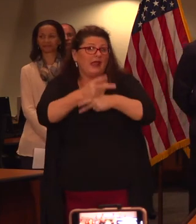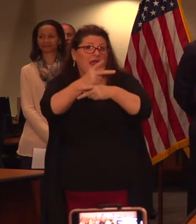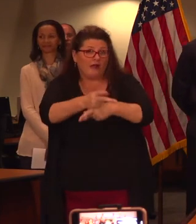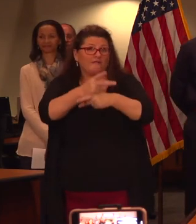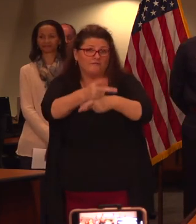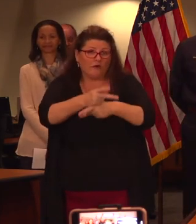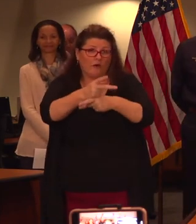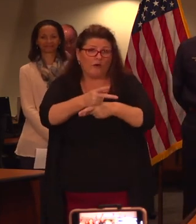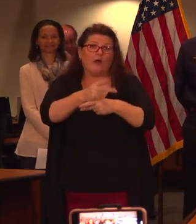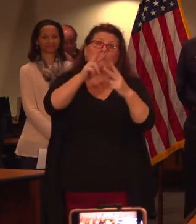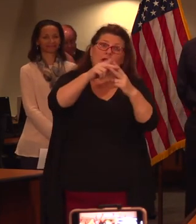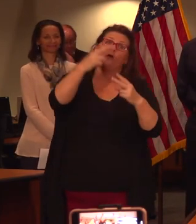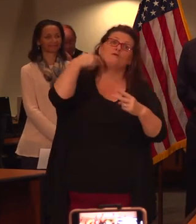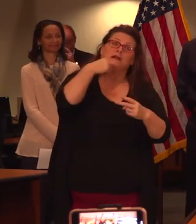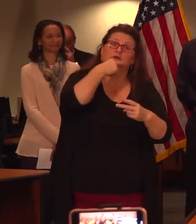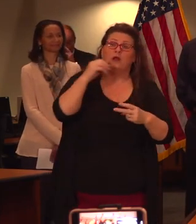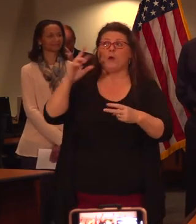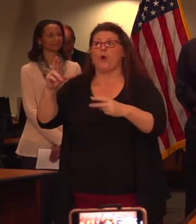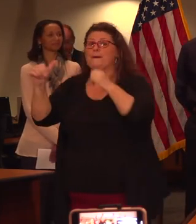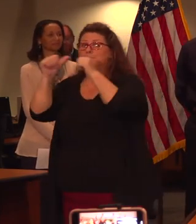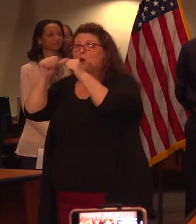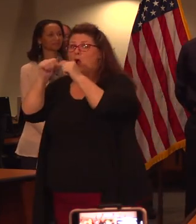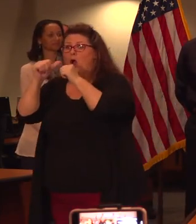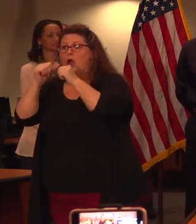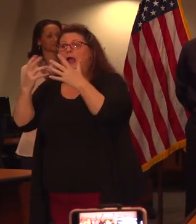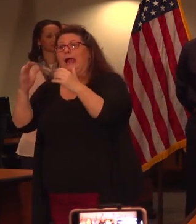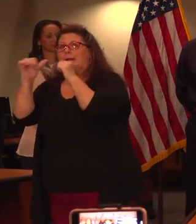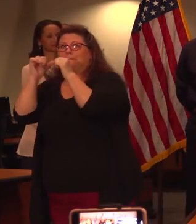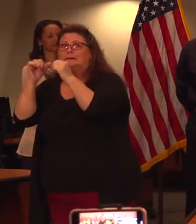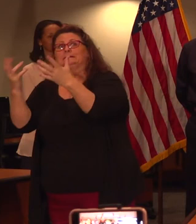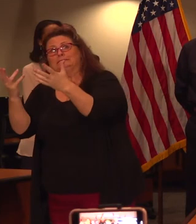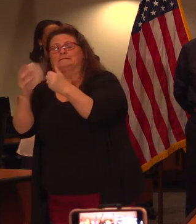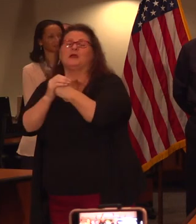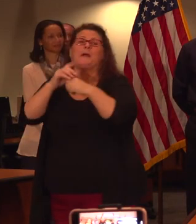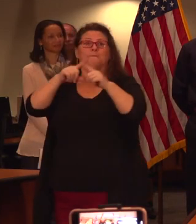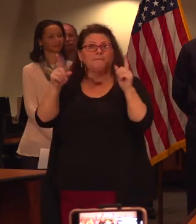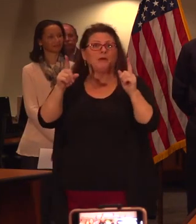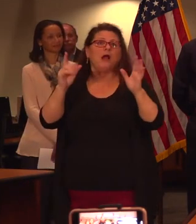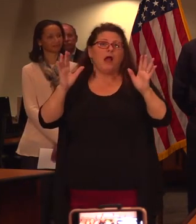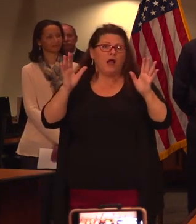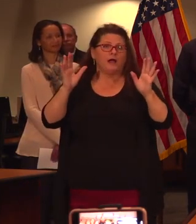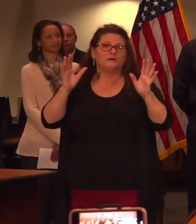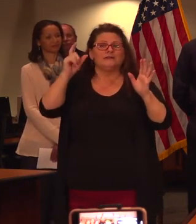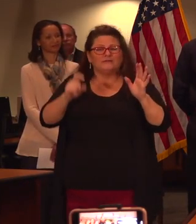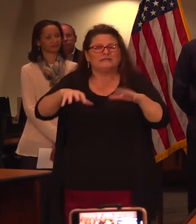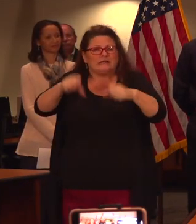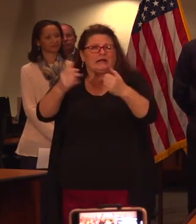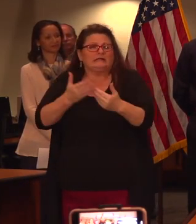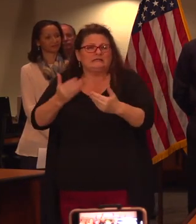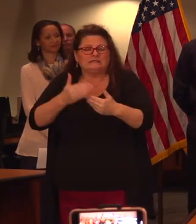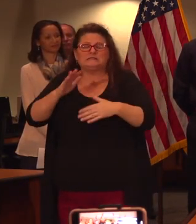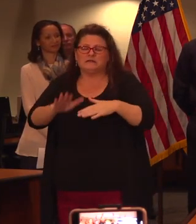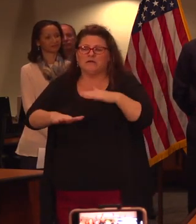point is, we may have to help our restaurants know that we need to, maybe we have to crawl before we walk, and then after we